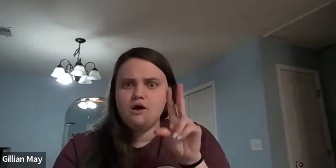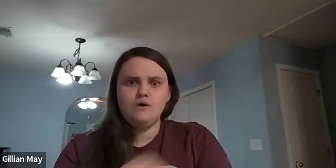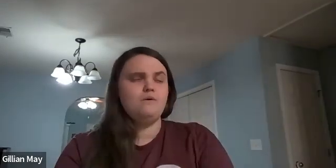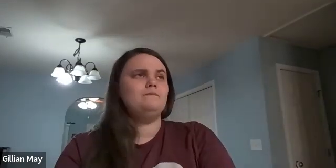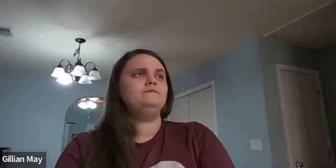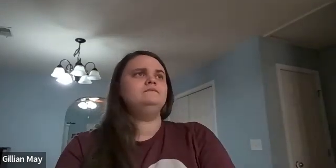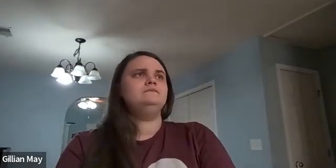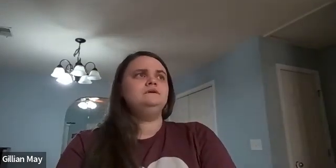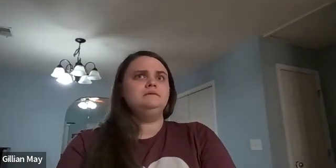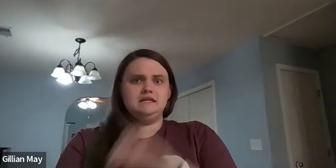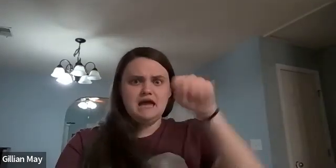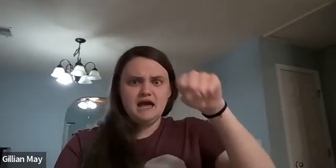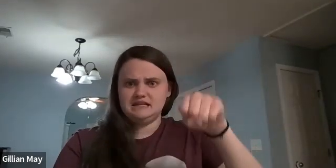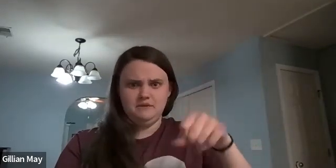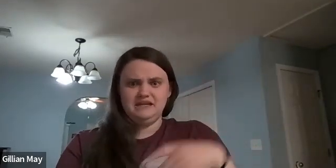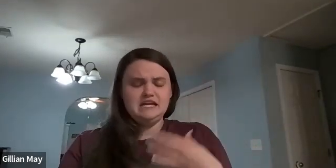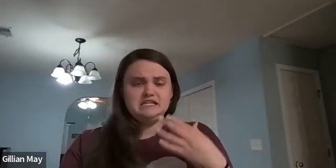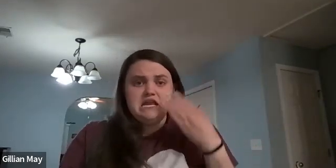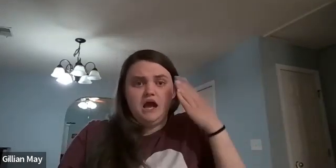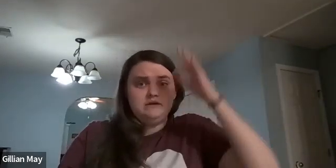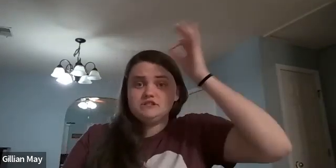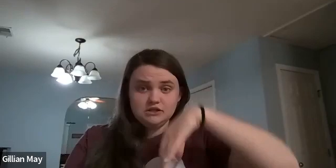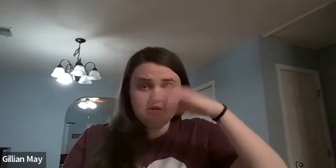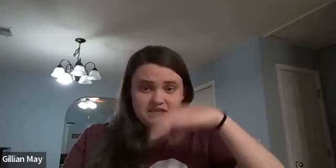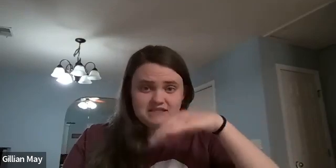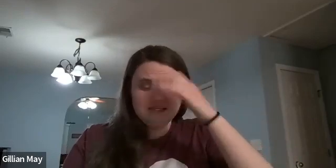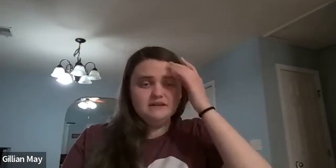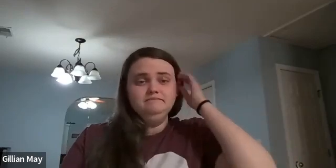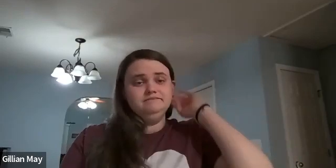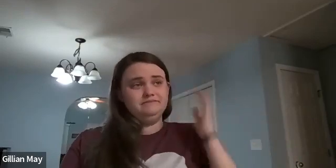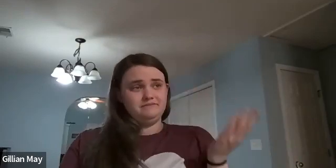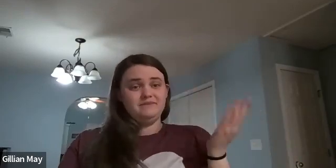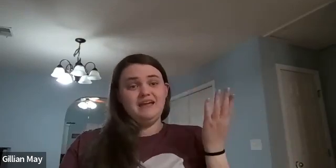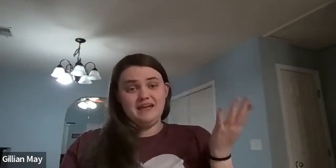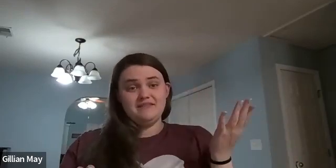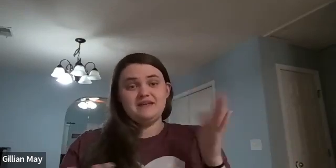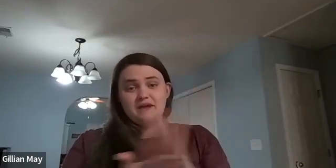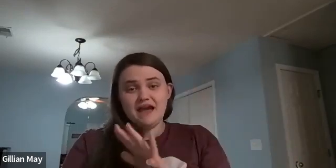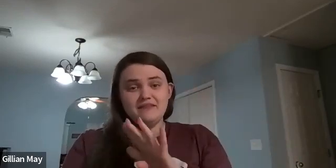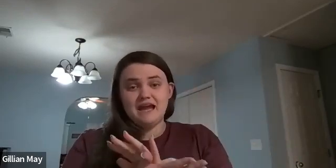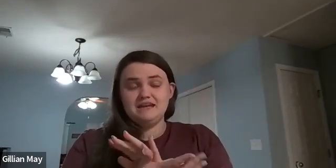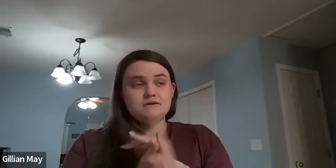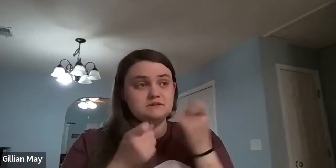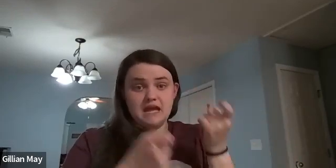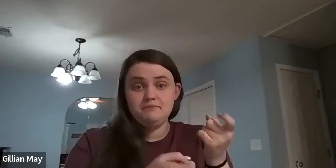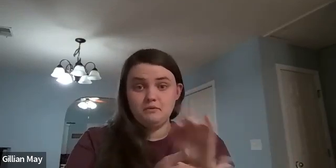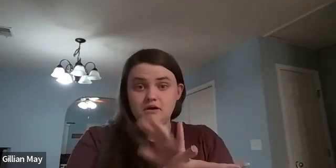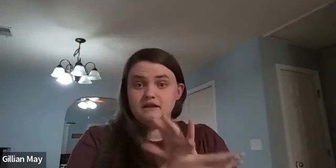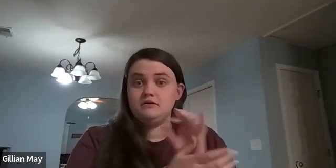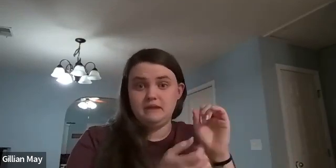no, yes. Like, I mean, he was clueless. And then we had, like, I'd give him some paperwork, like